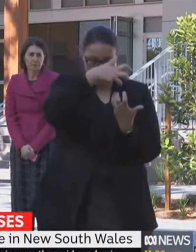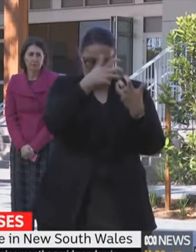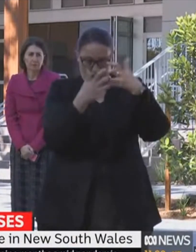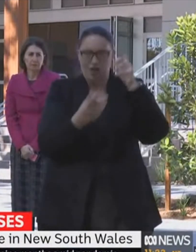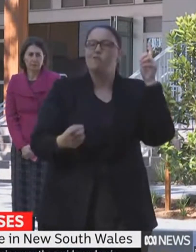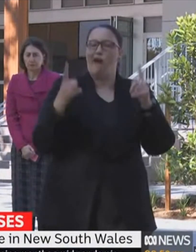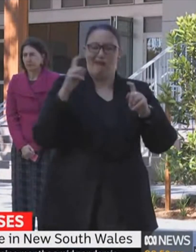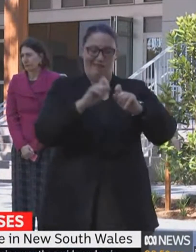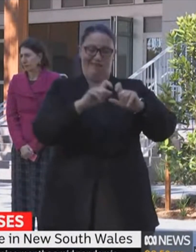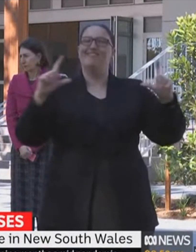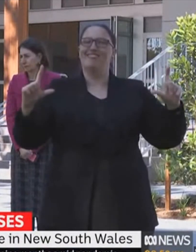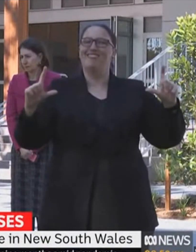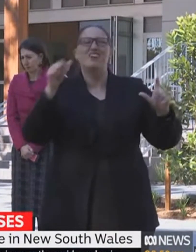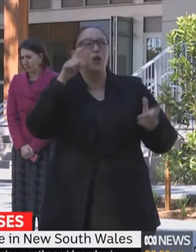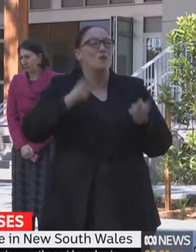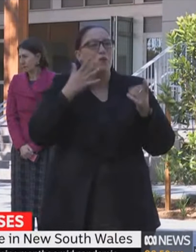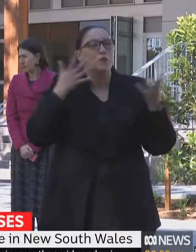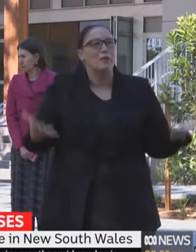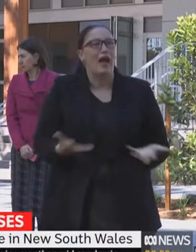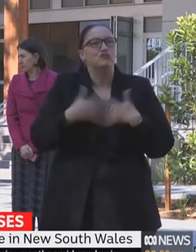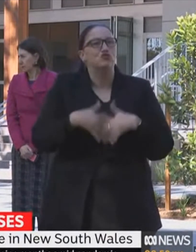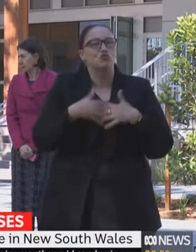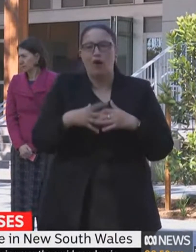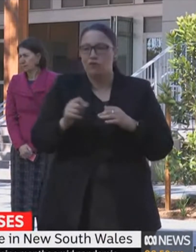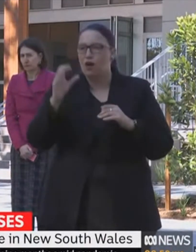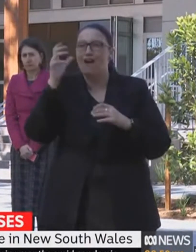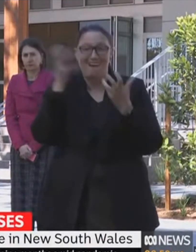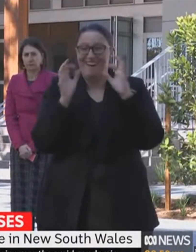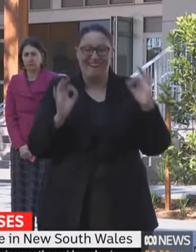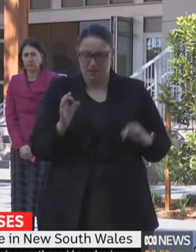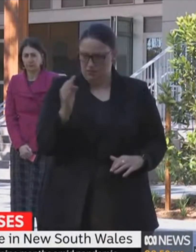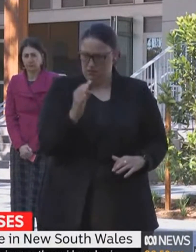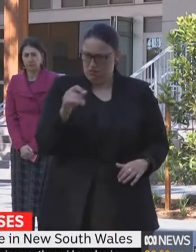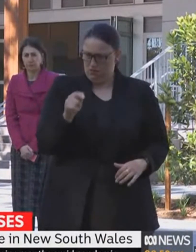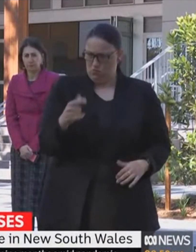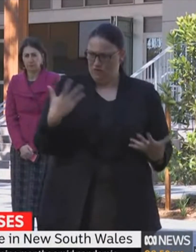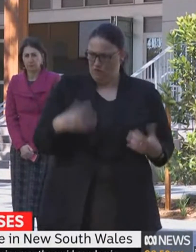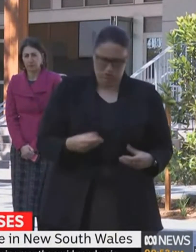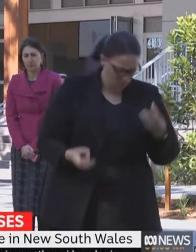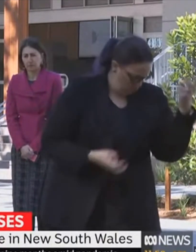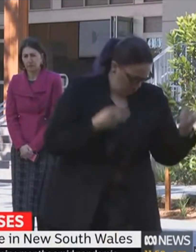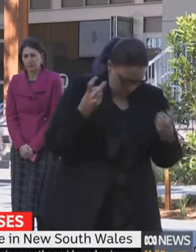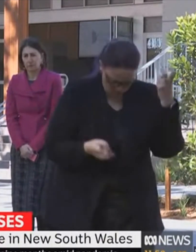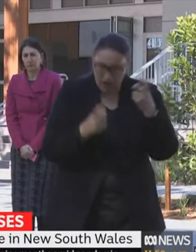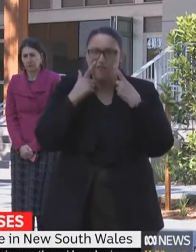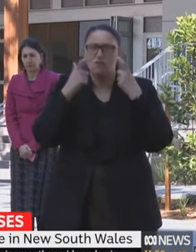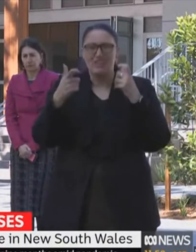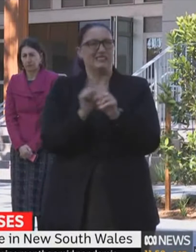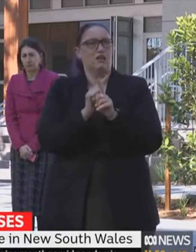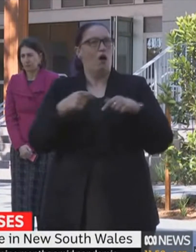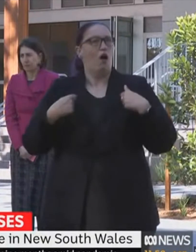has empty blank spaces, despite the best detective work that our case